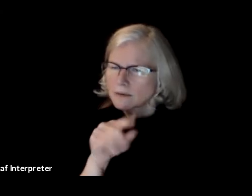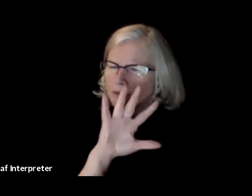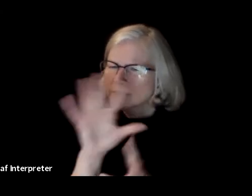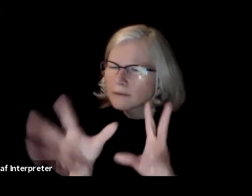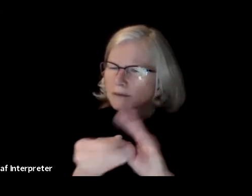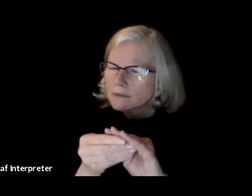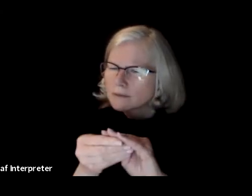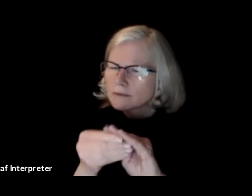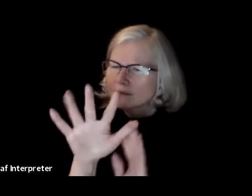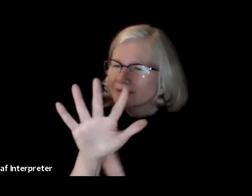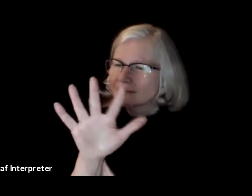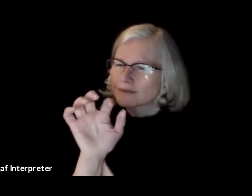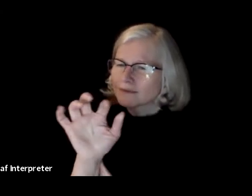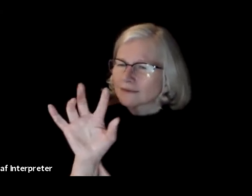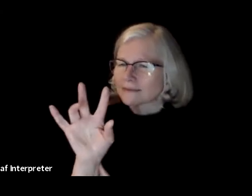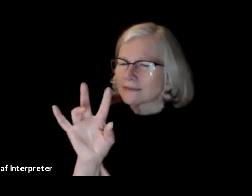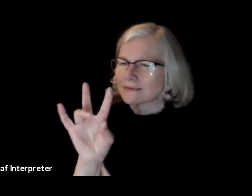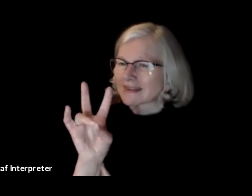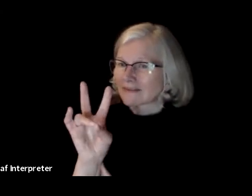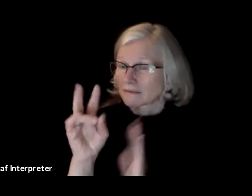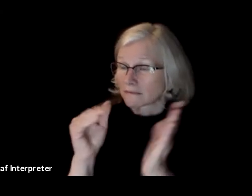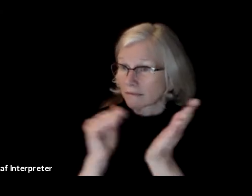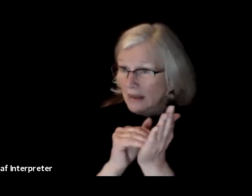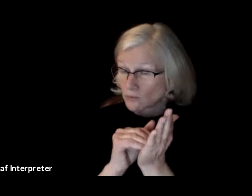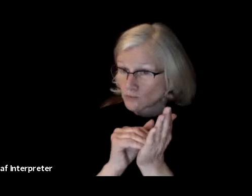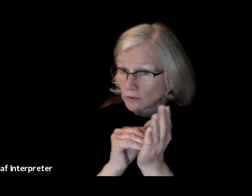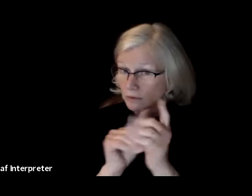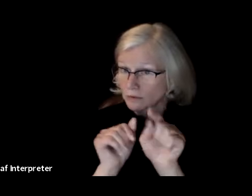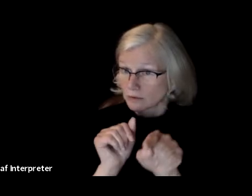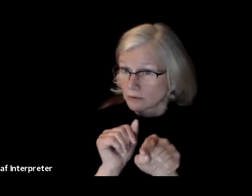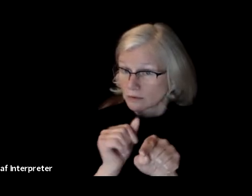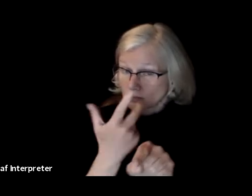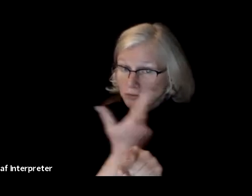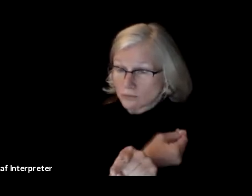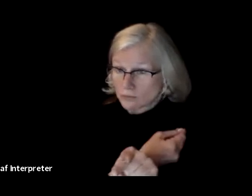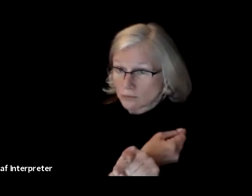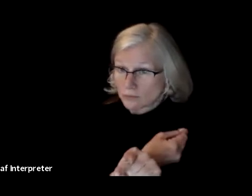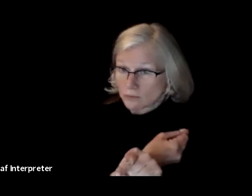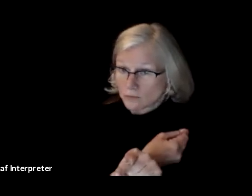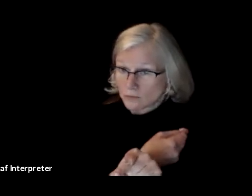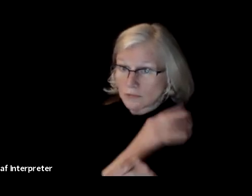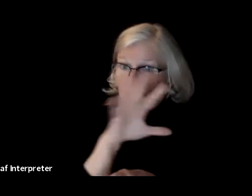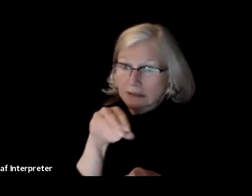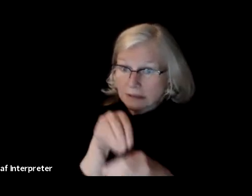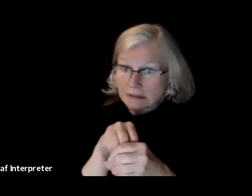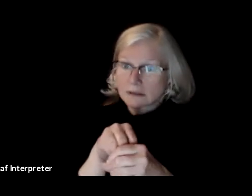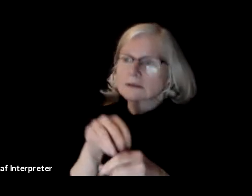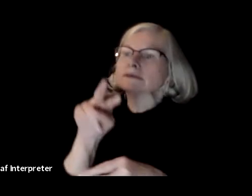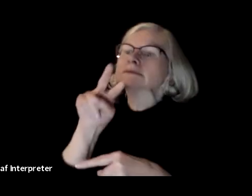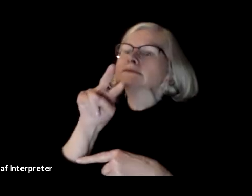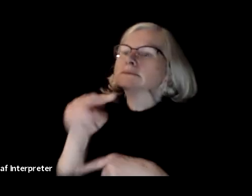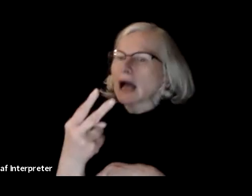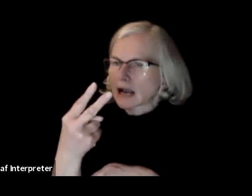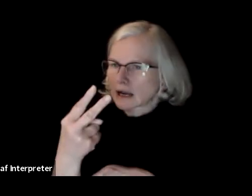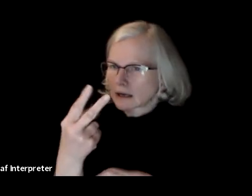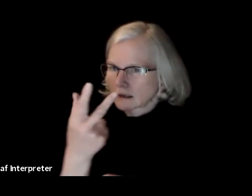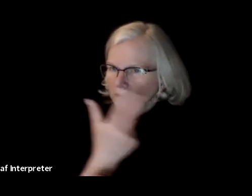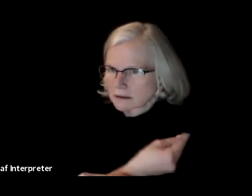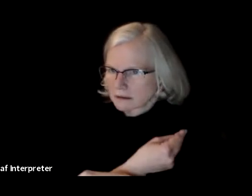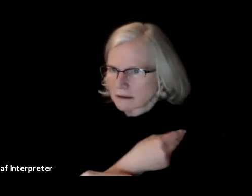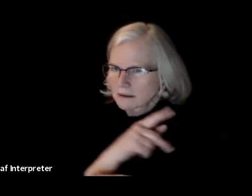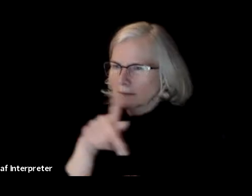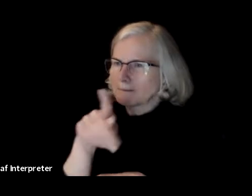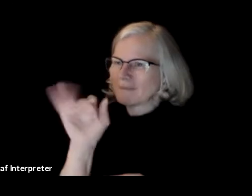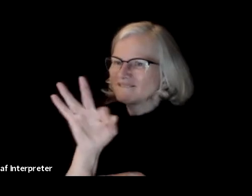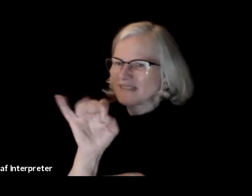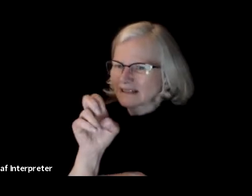507,000 doses, but that includes second doses for the Pfizer and Moderna. So when we look at it in terms